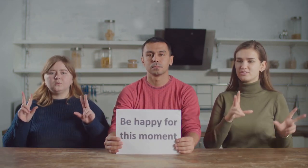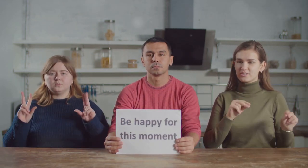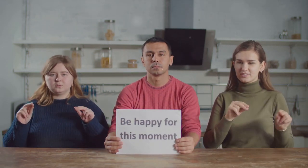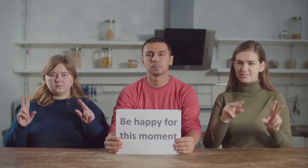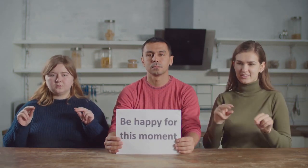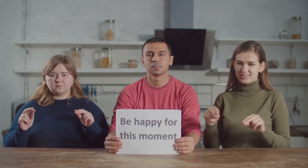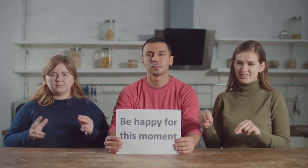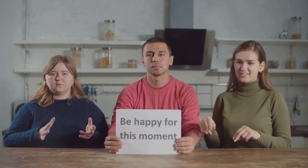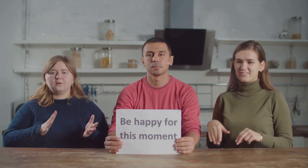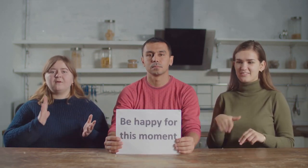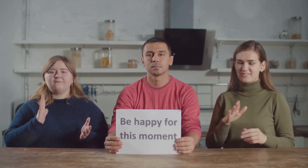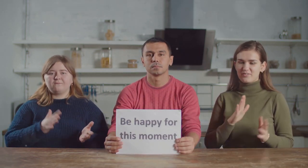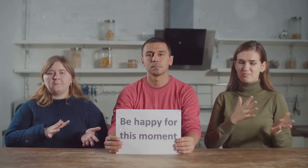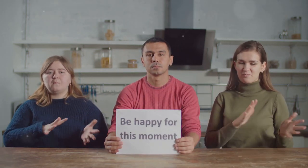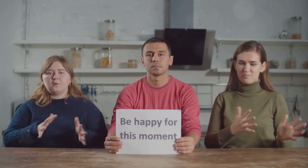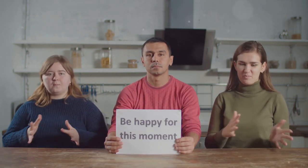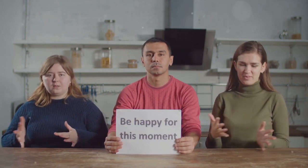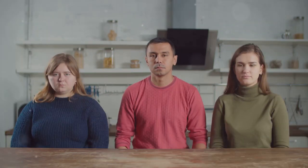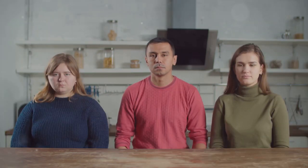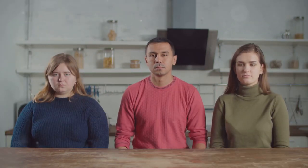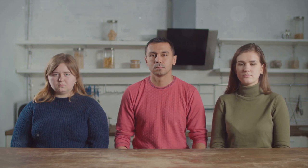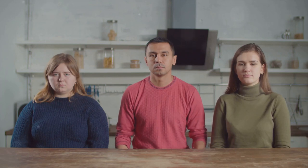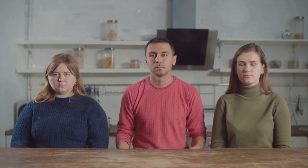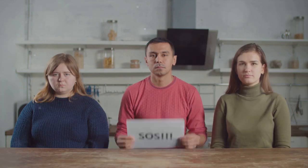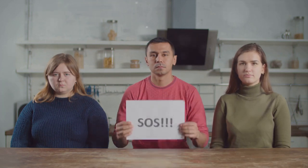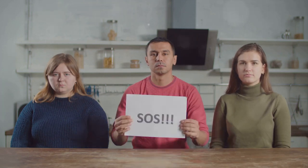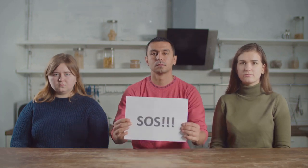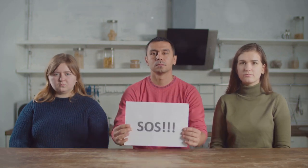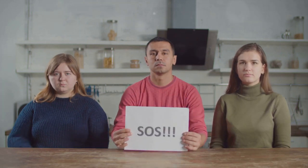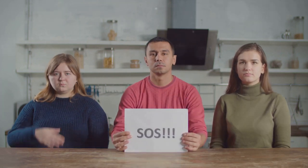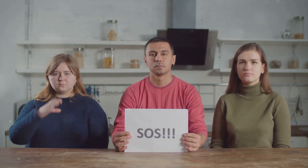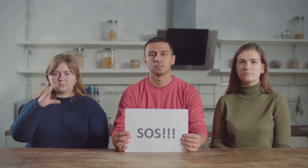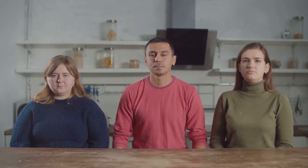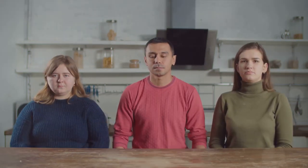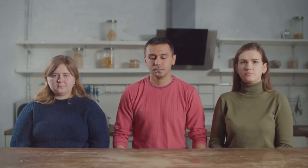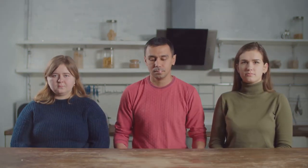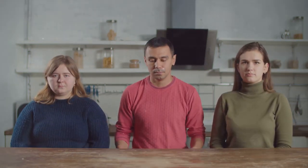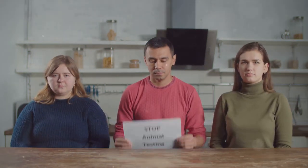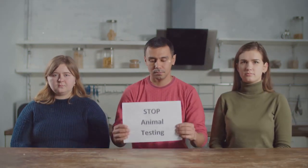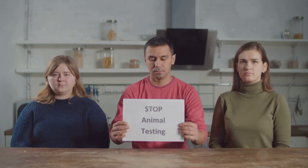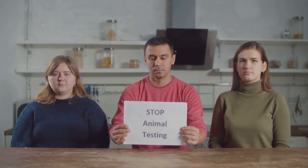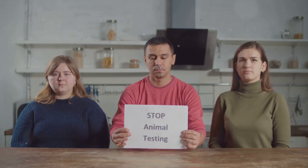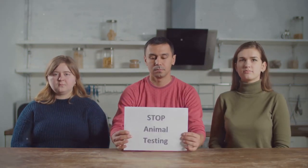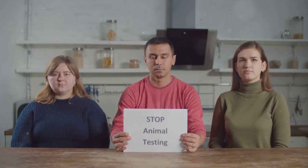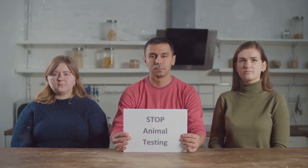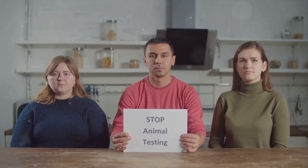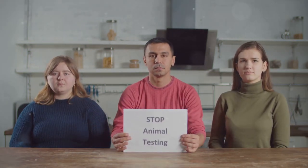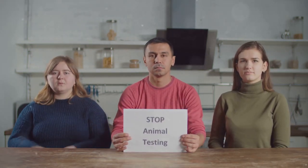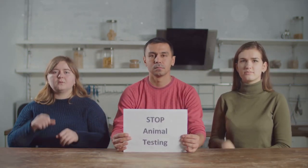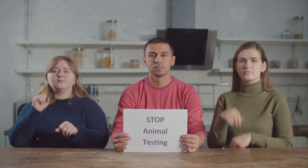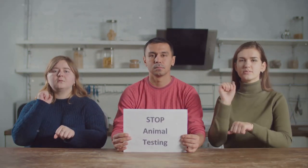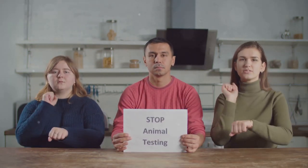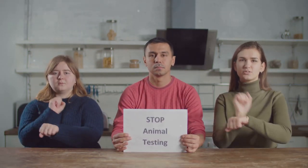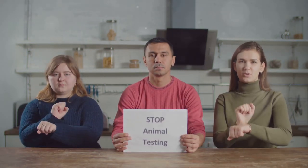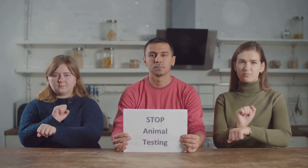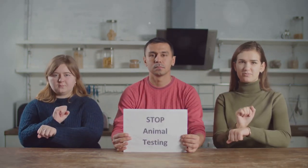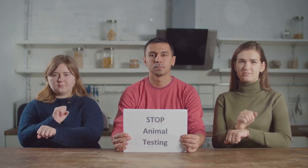constant act of advocacy. Throughout history, Deaf individuals have been pioneers in fighting for their rights, standing at the forefront